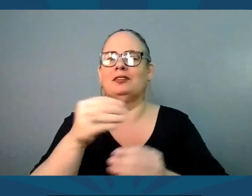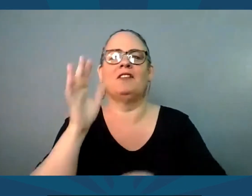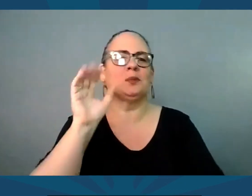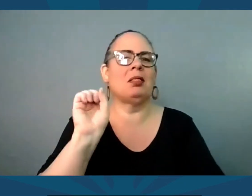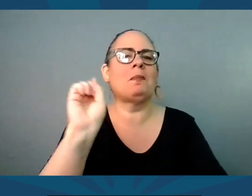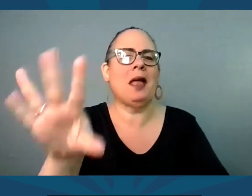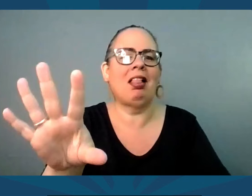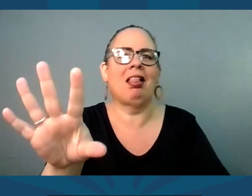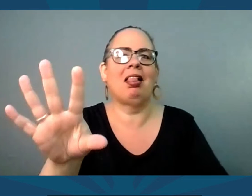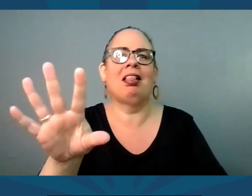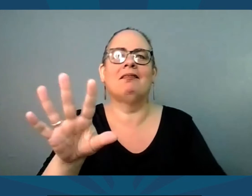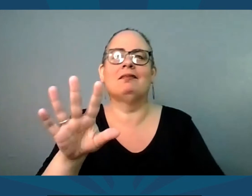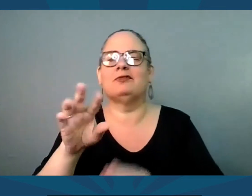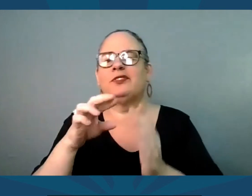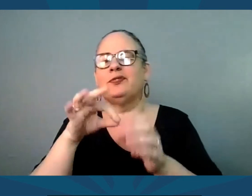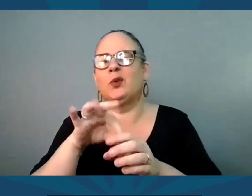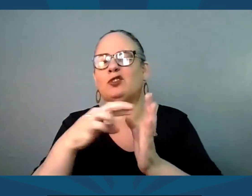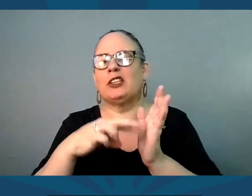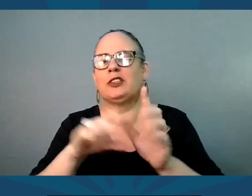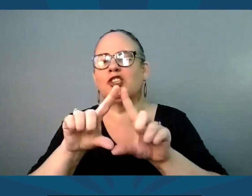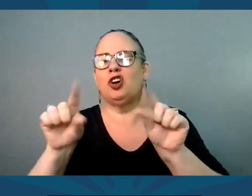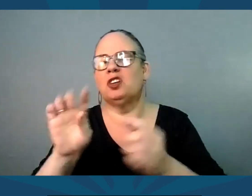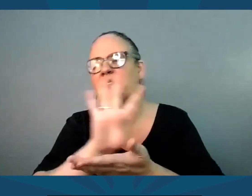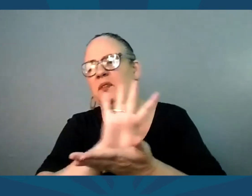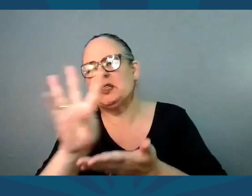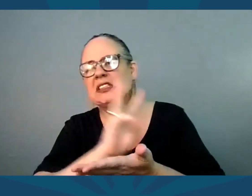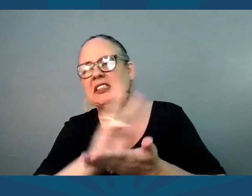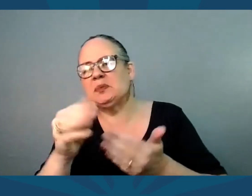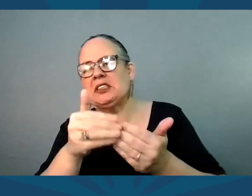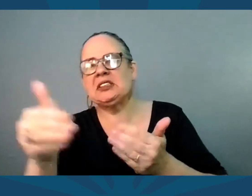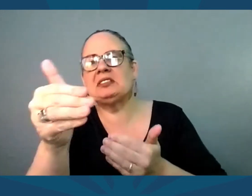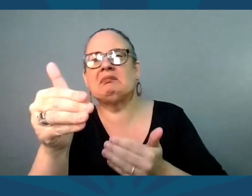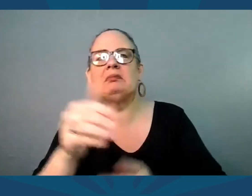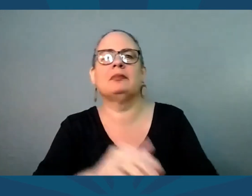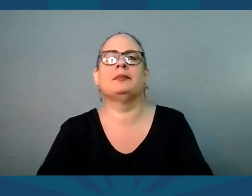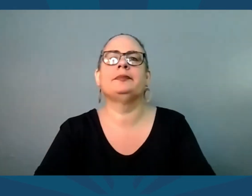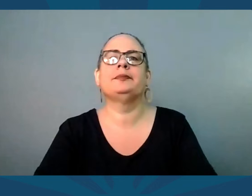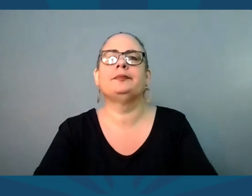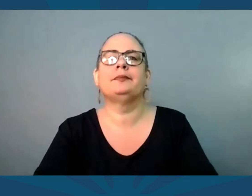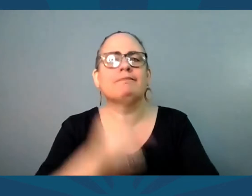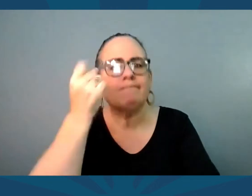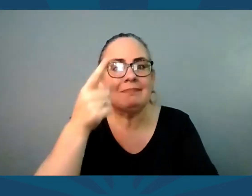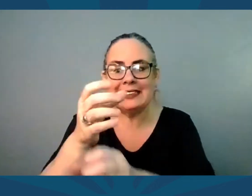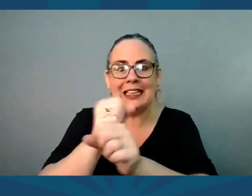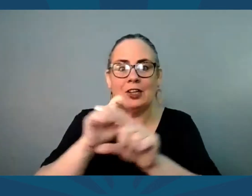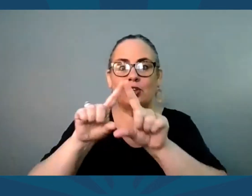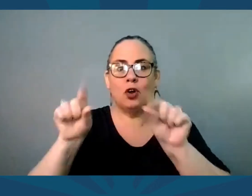Your county recorder will mail you a voter registration card 4 to 6 weeks after you